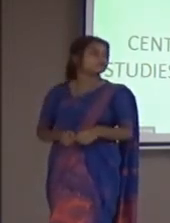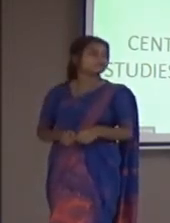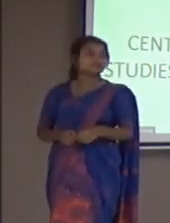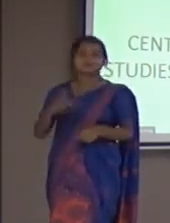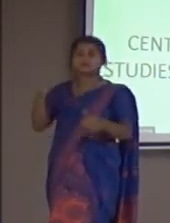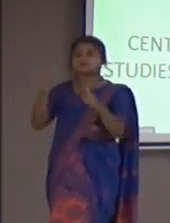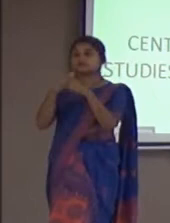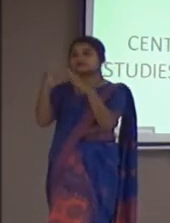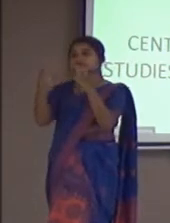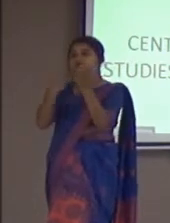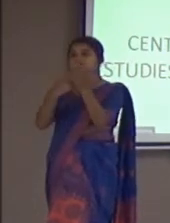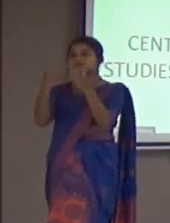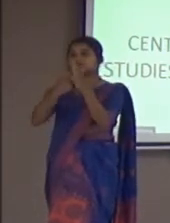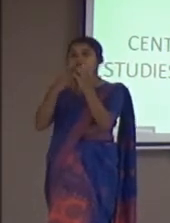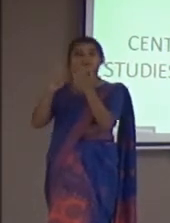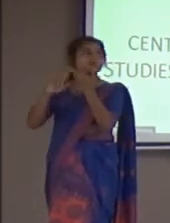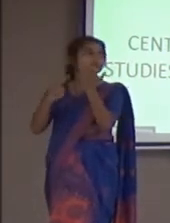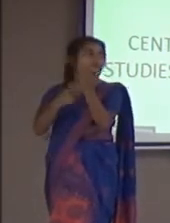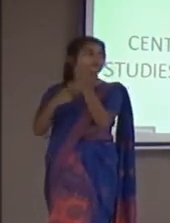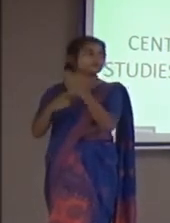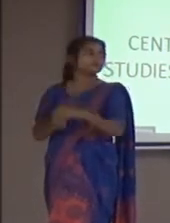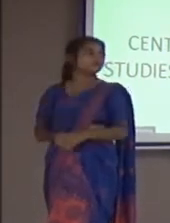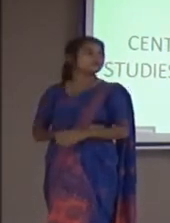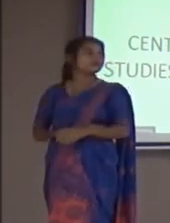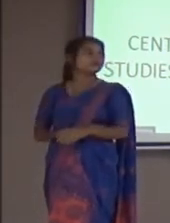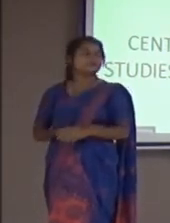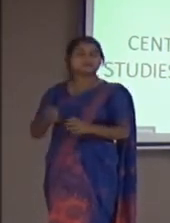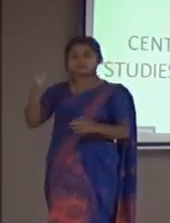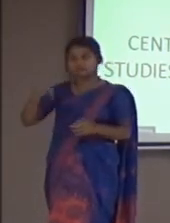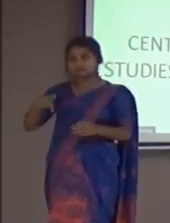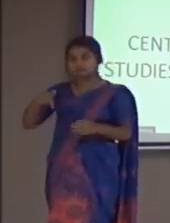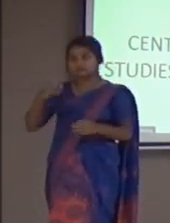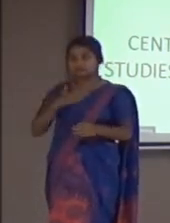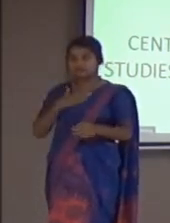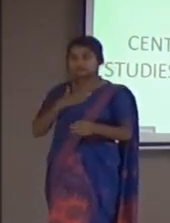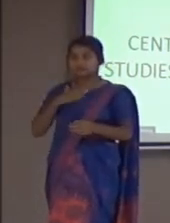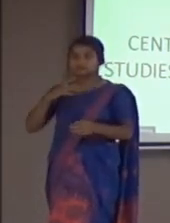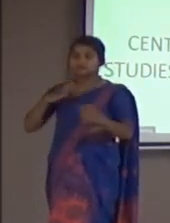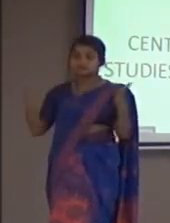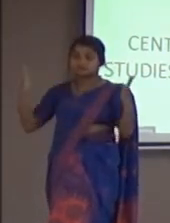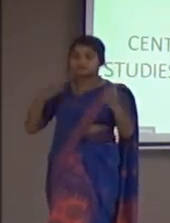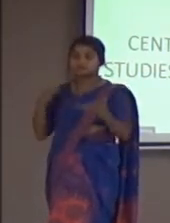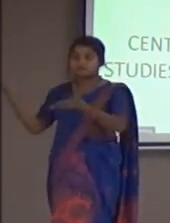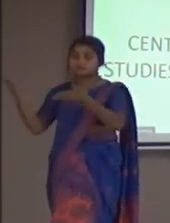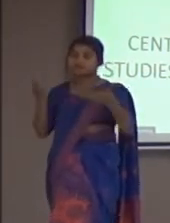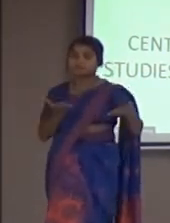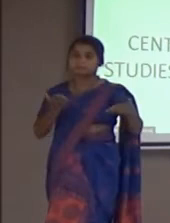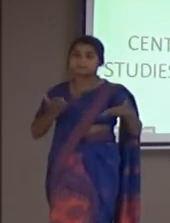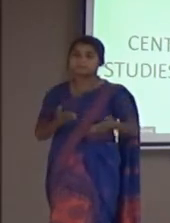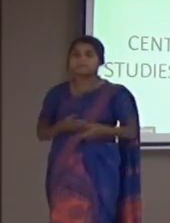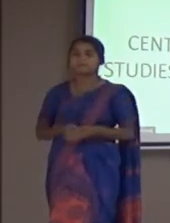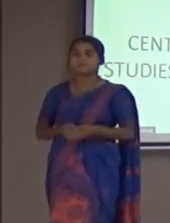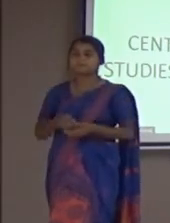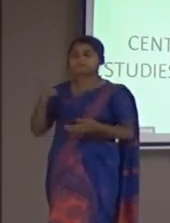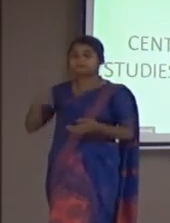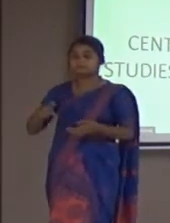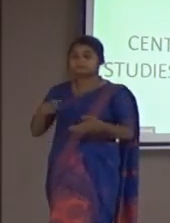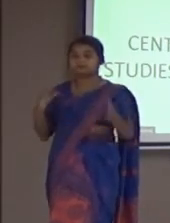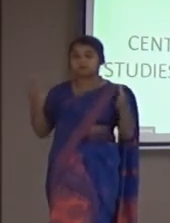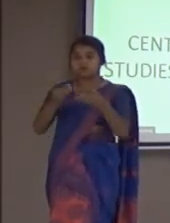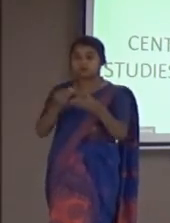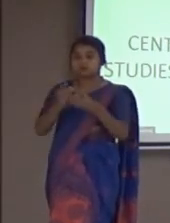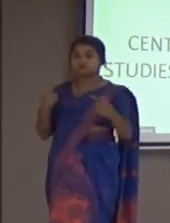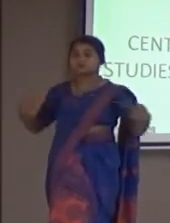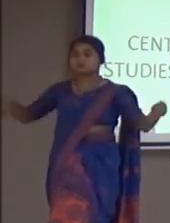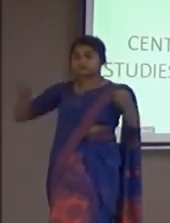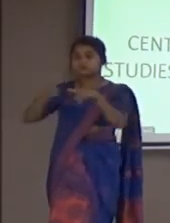Ajit Singh Ji. Sir, on this occasion, I extend a very warm welcome to you. This very small function, but